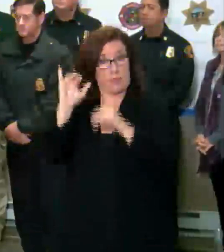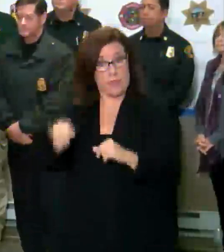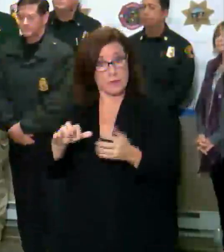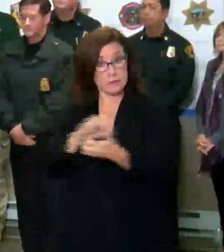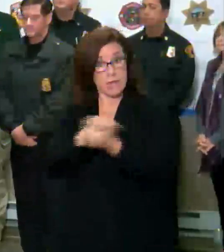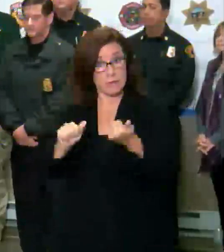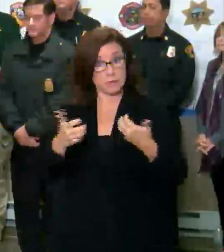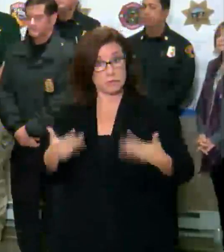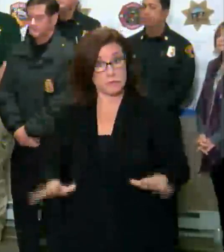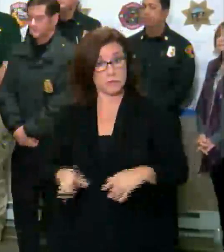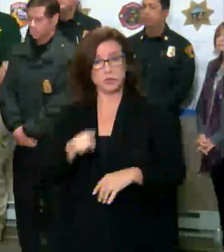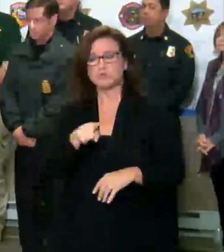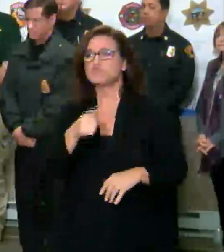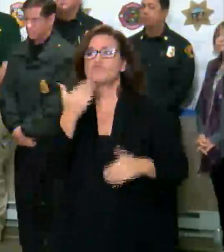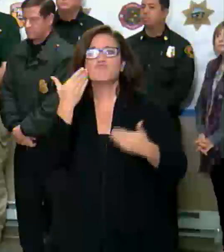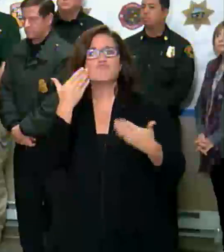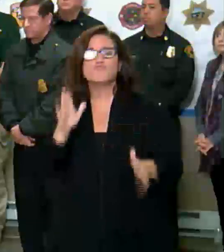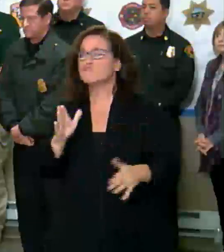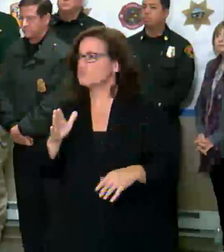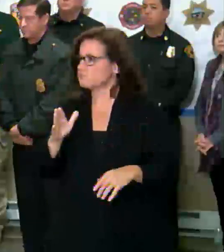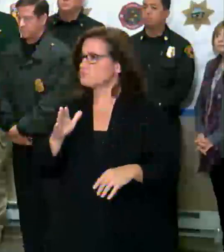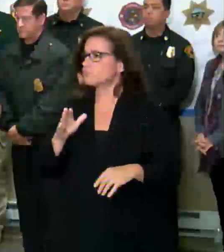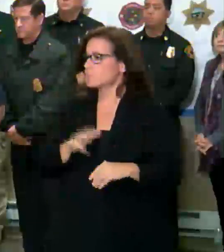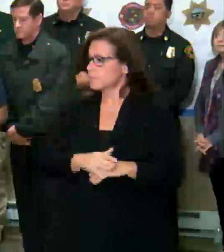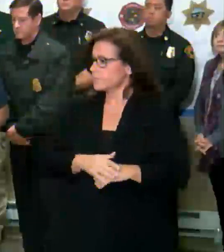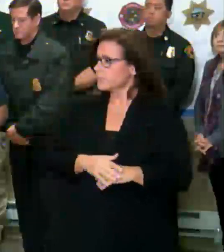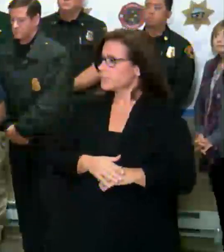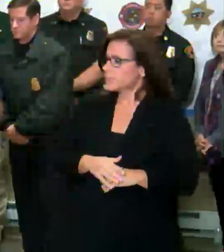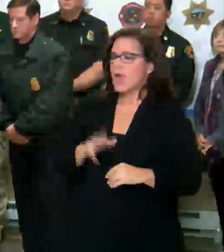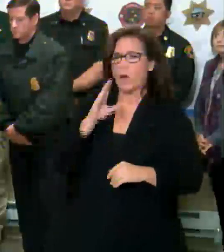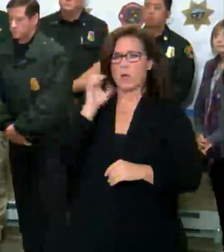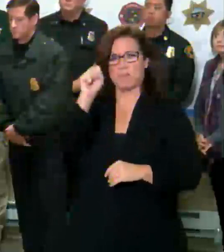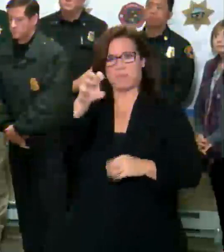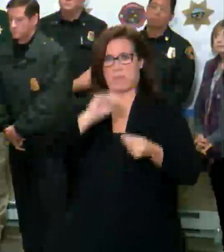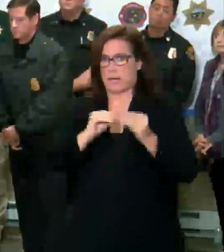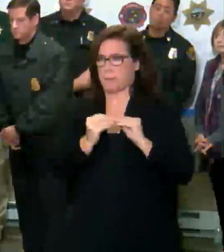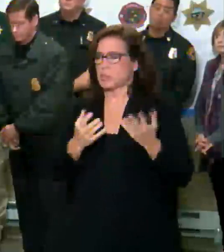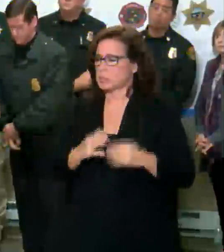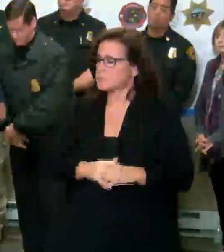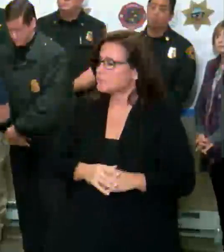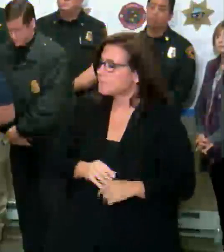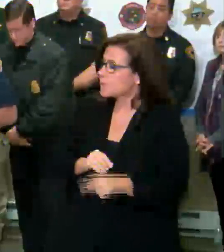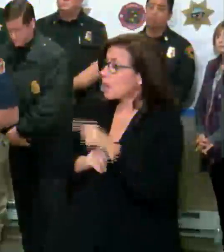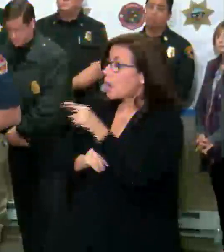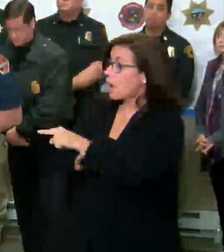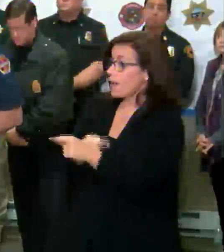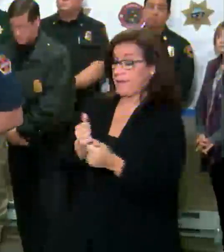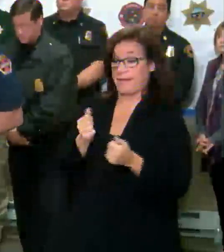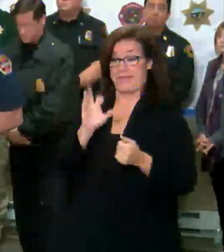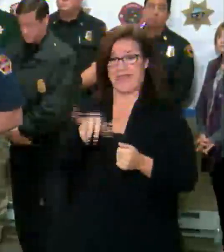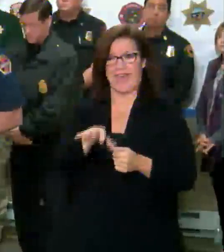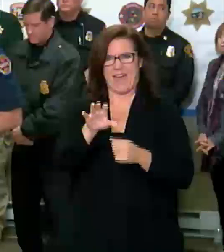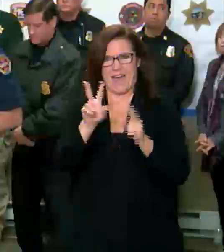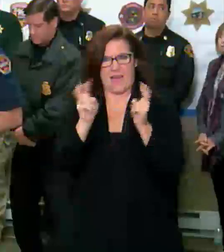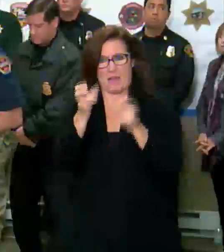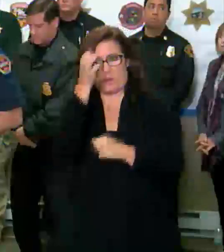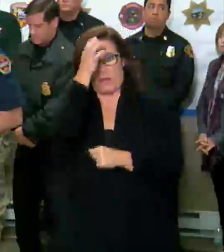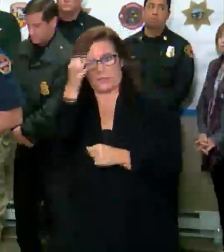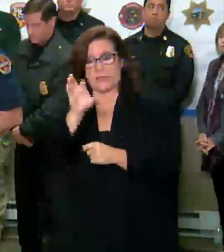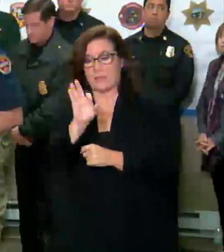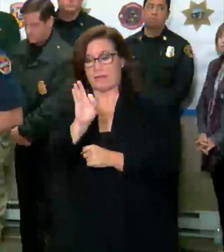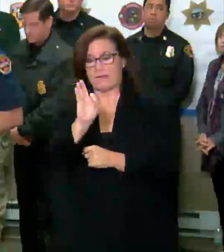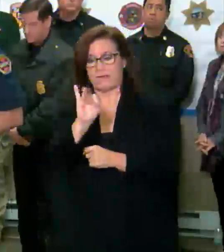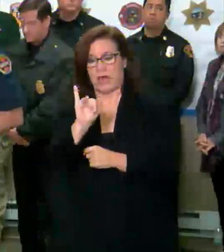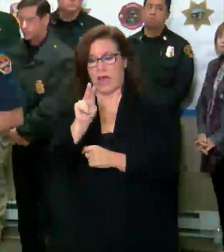it to you. So fire in operation, I've heard people talk about how this has been